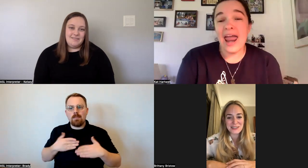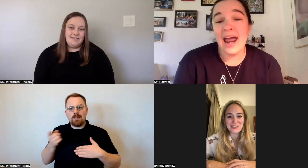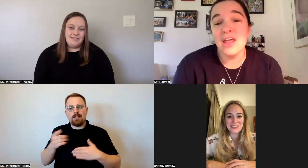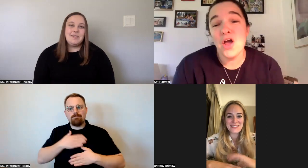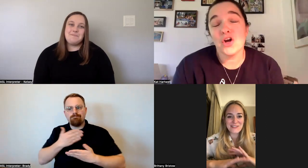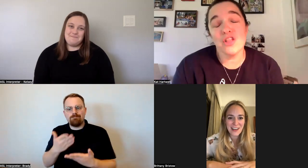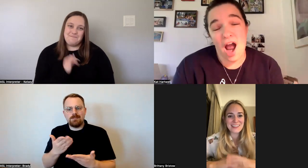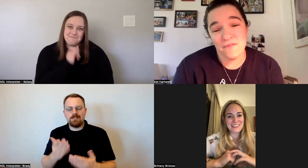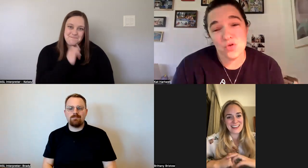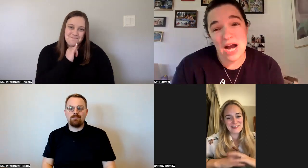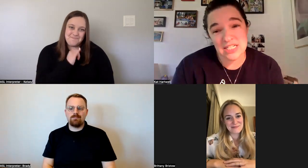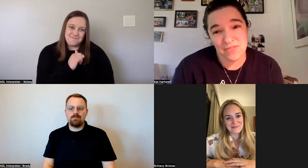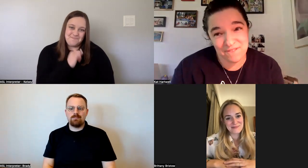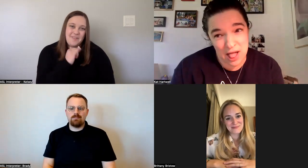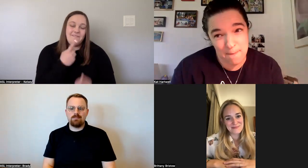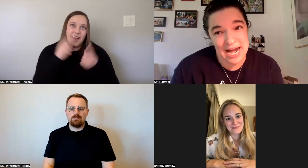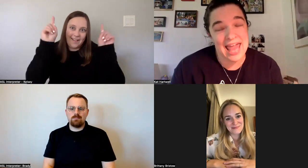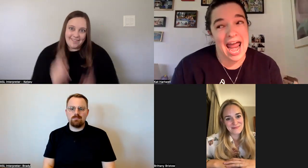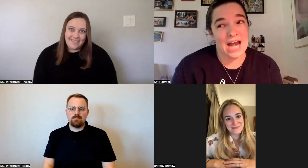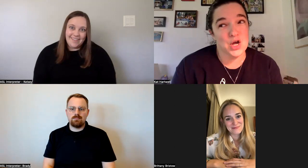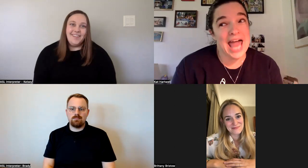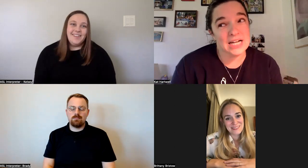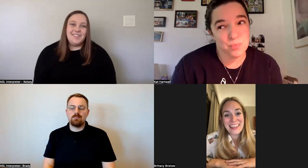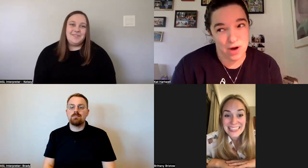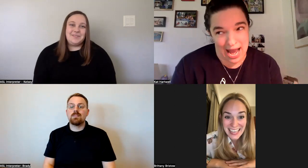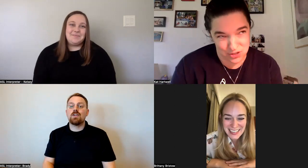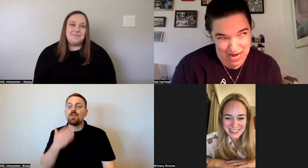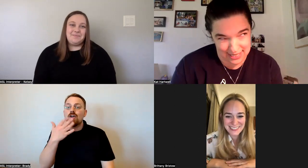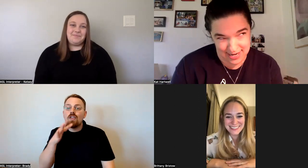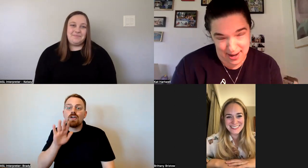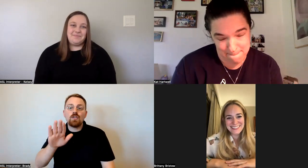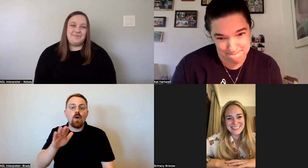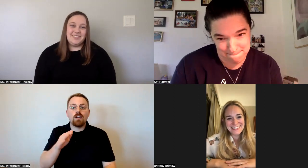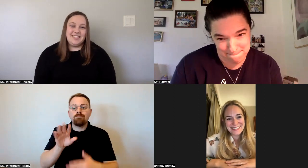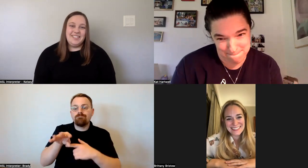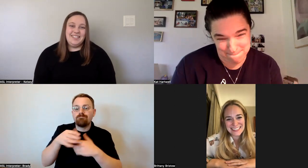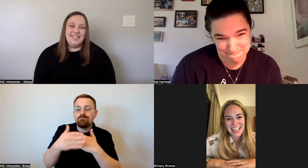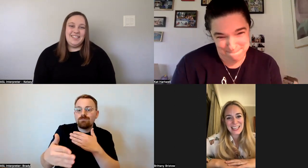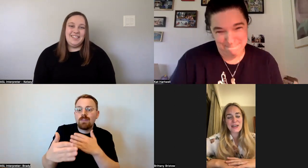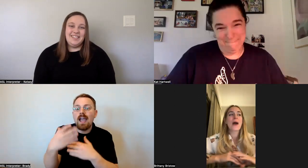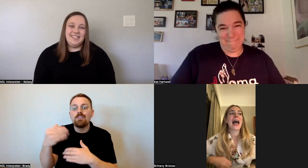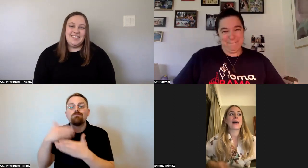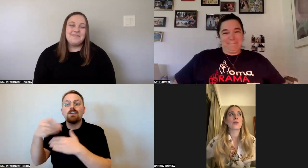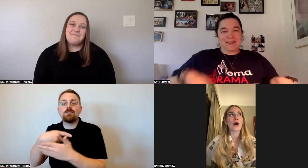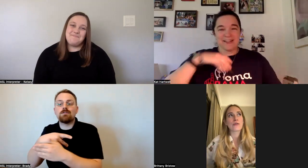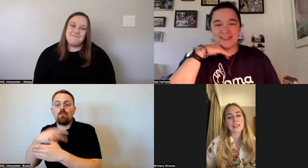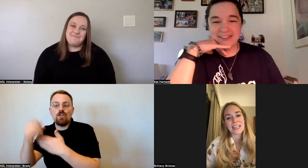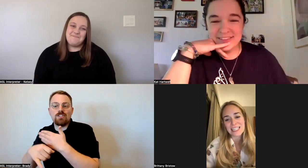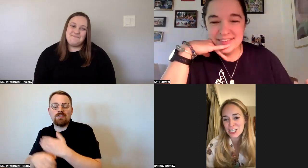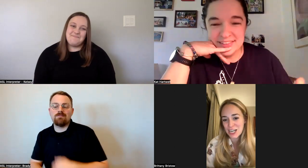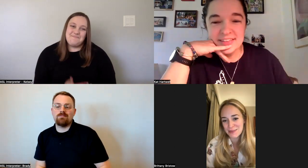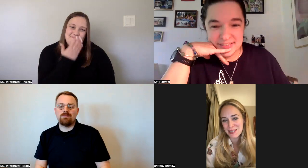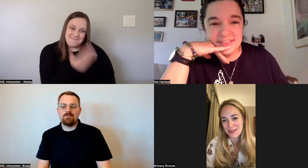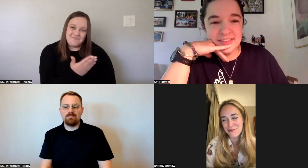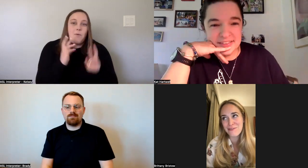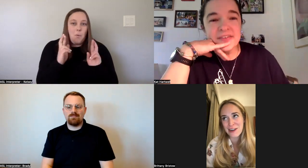Me too. Good luck Finally. for the rest of the filming and your not pressure. Thank you. And we'll hopefully get